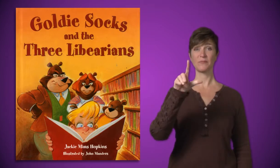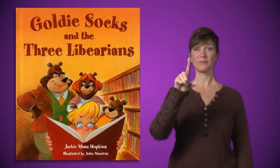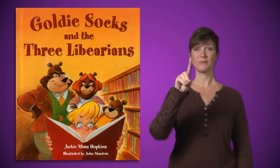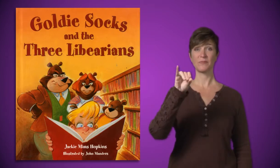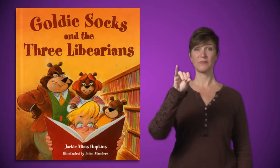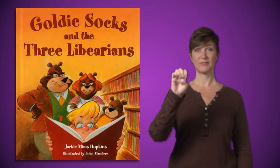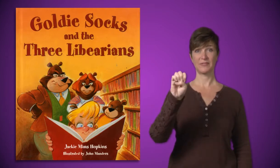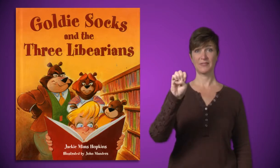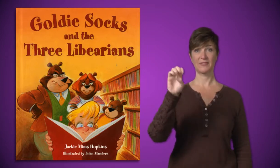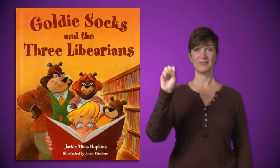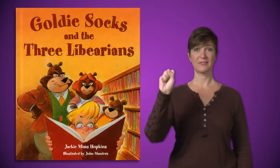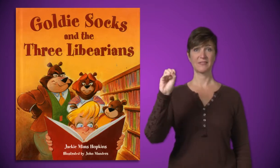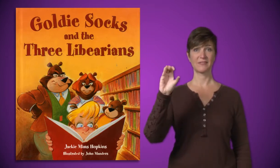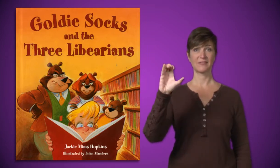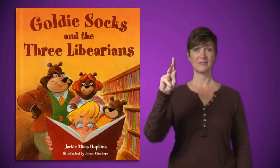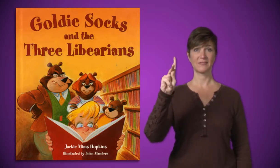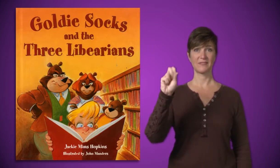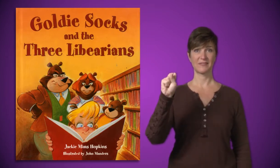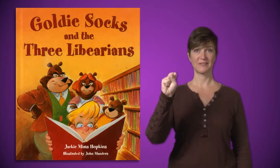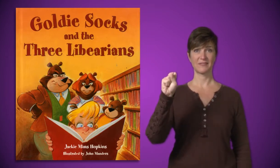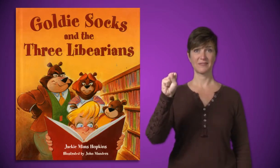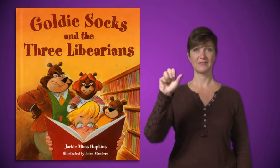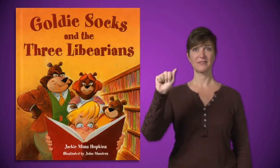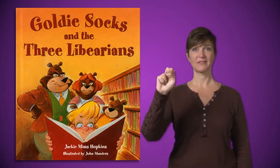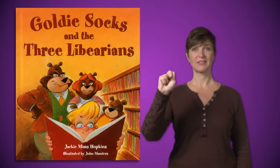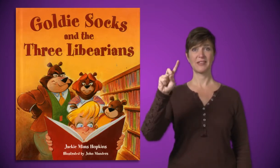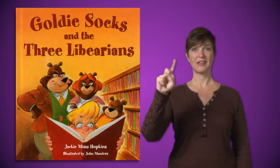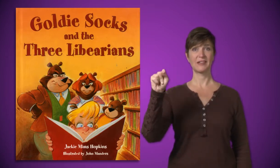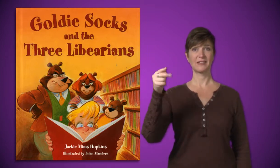The title of the book is Goldie Socks